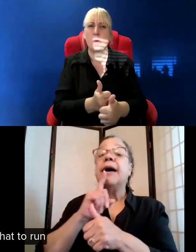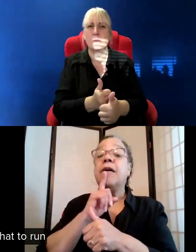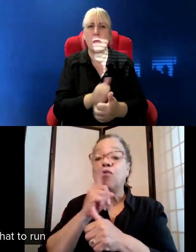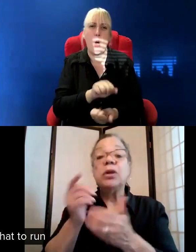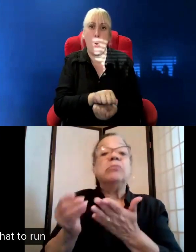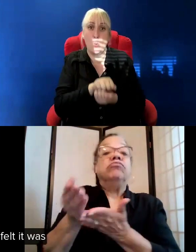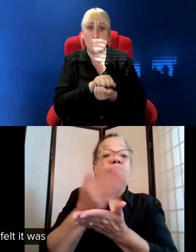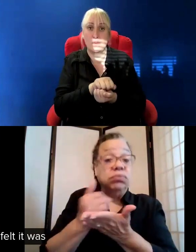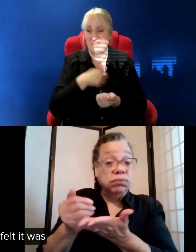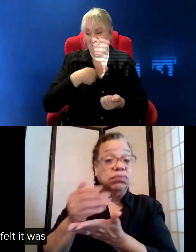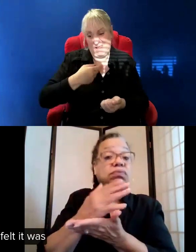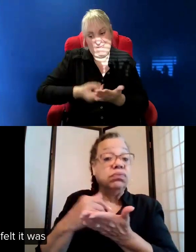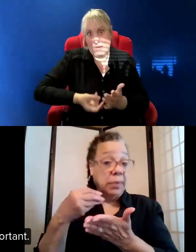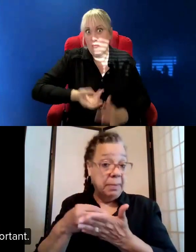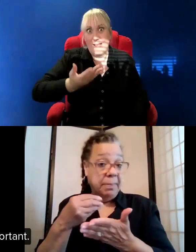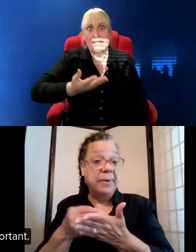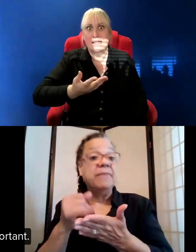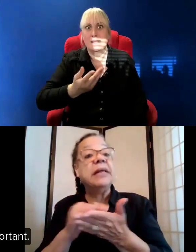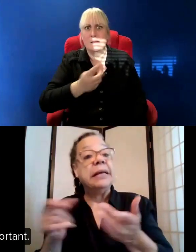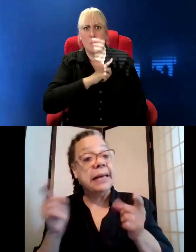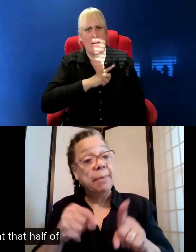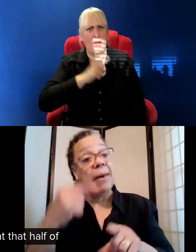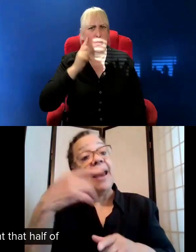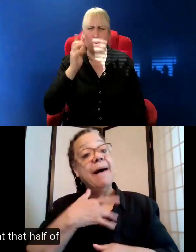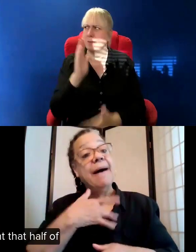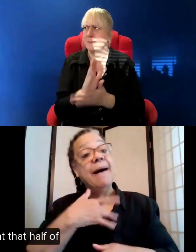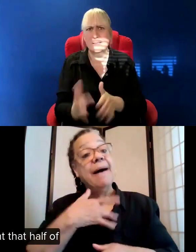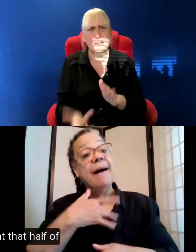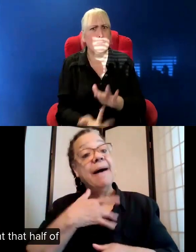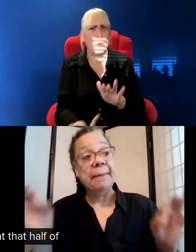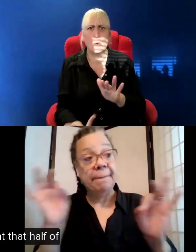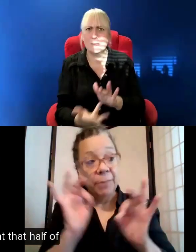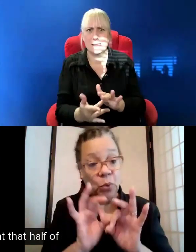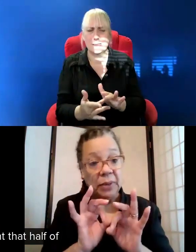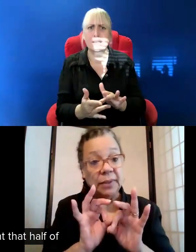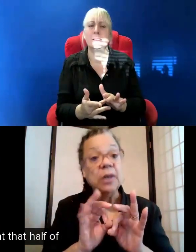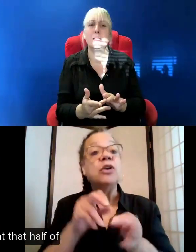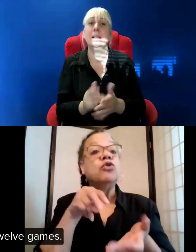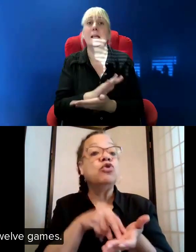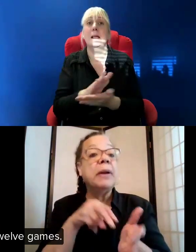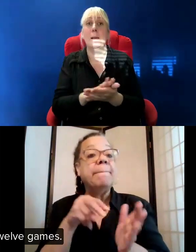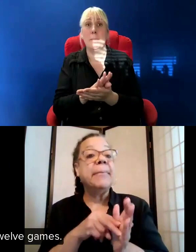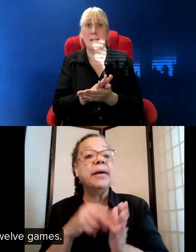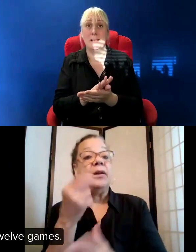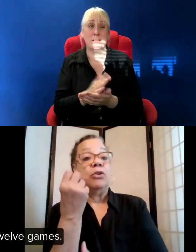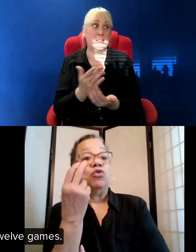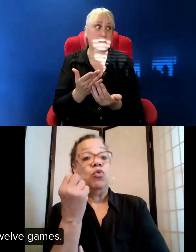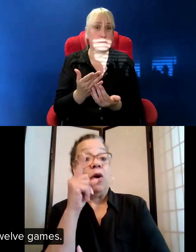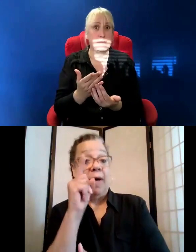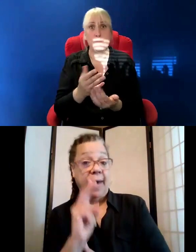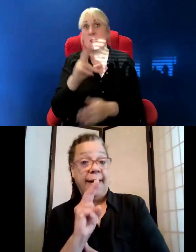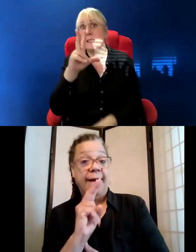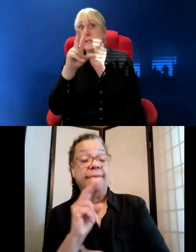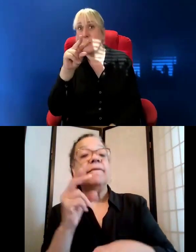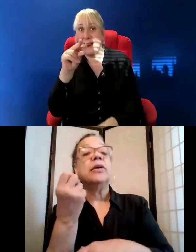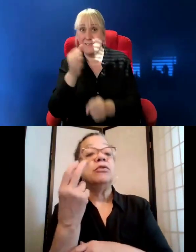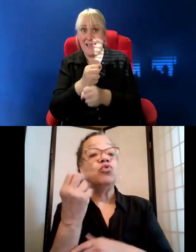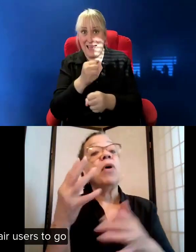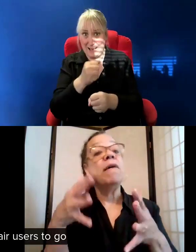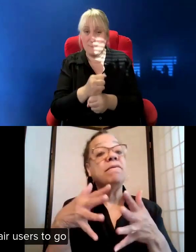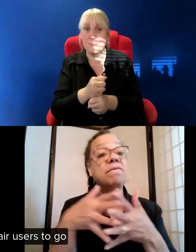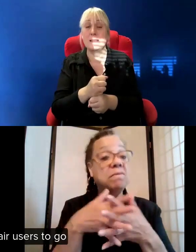funds for that to run because I felt it was so important. So that meant that half of the season, 12 games, we